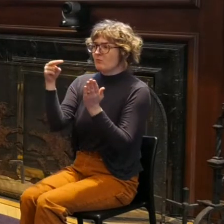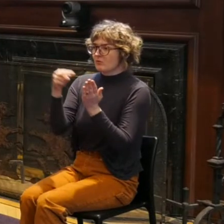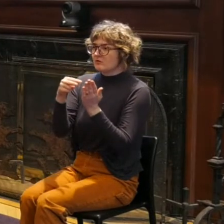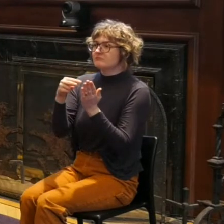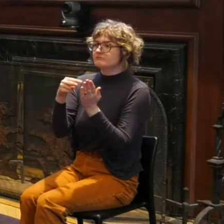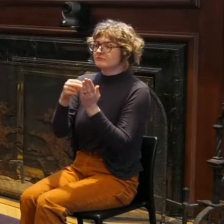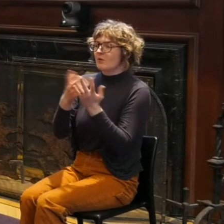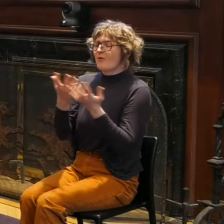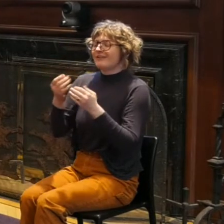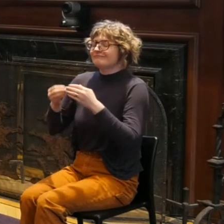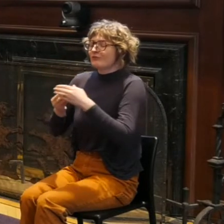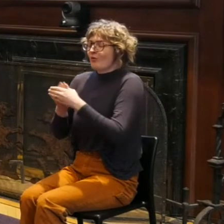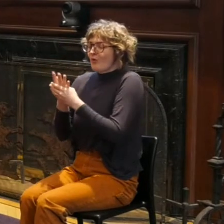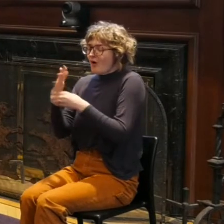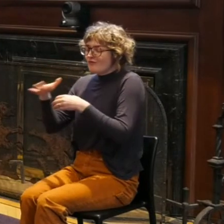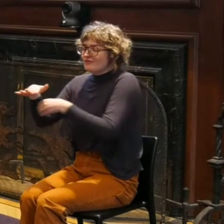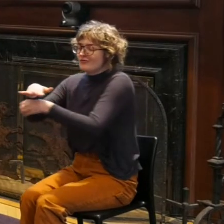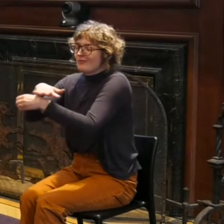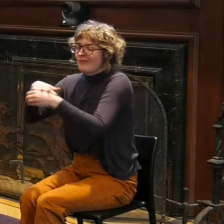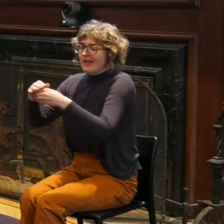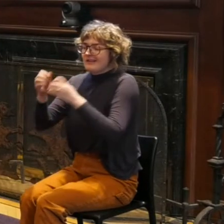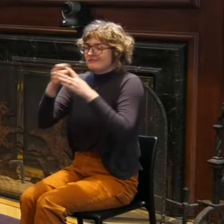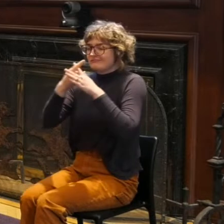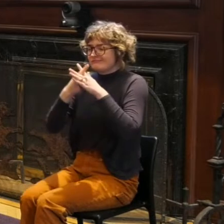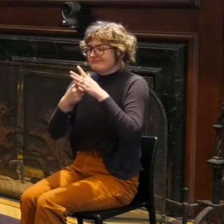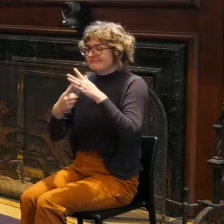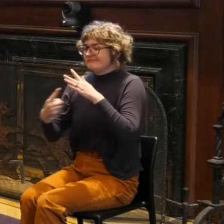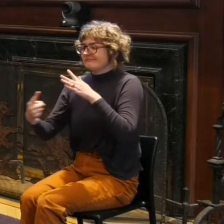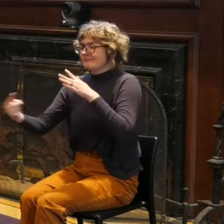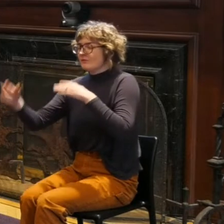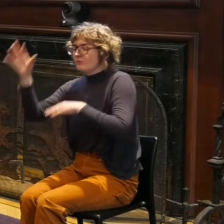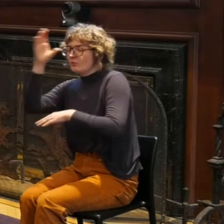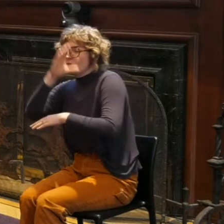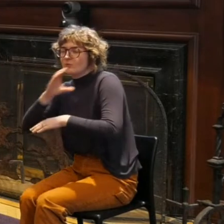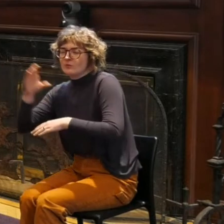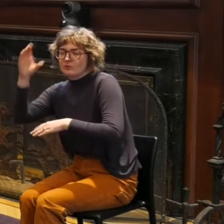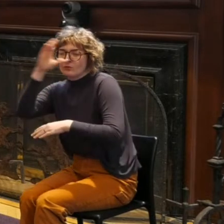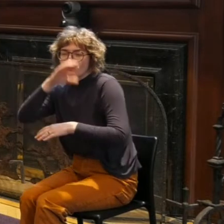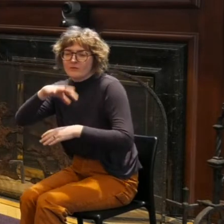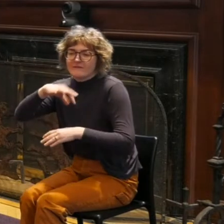grows in places where the disappeared are sent to find their new names.